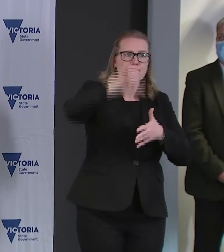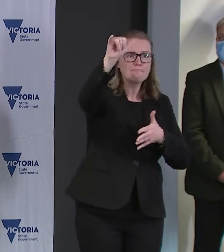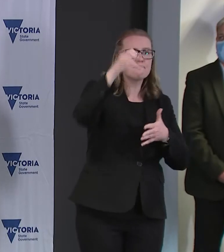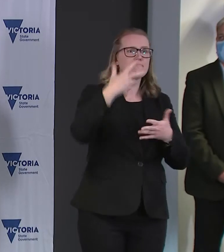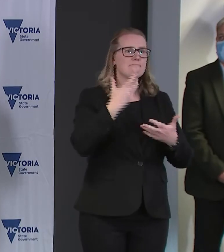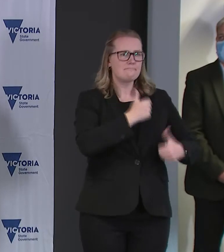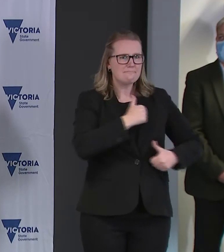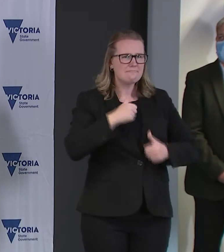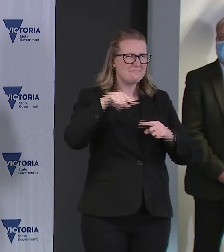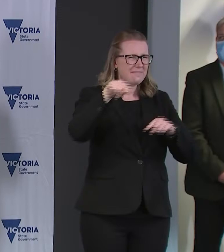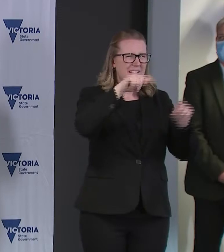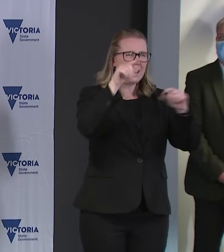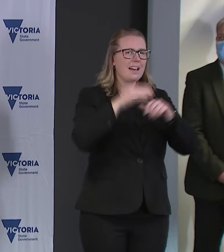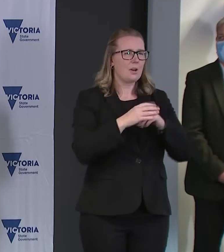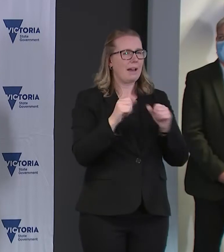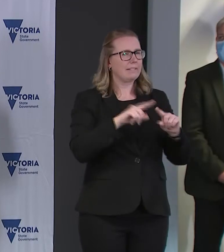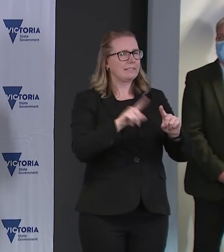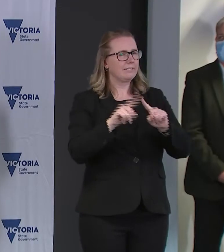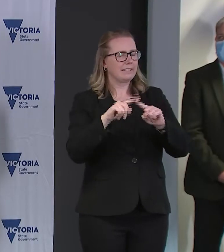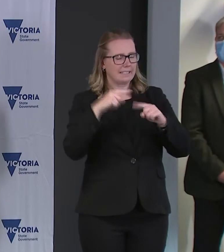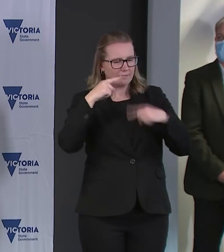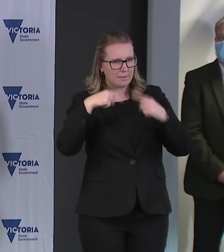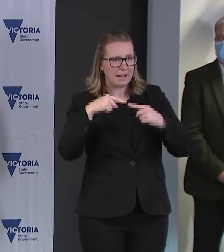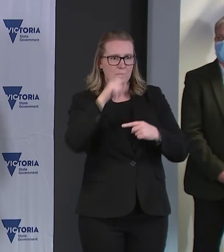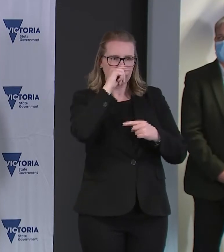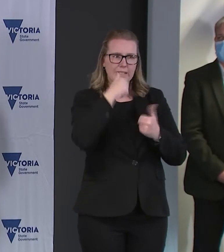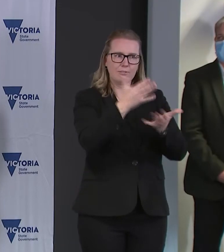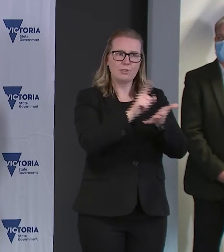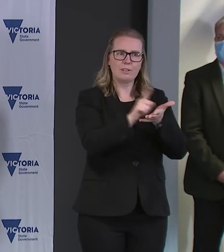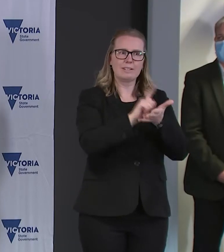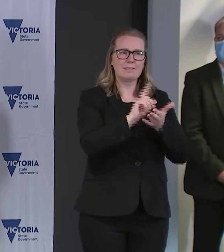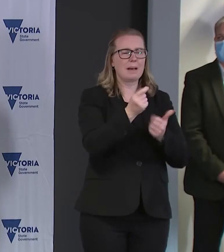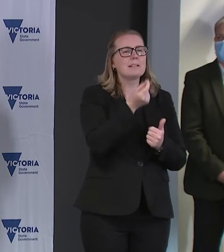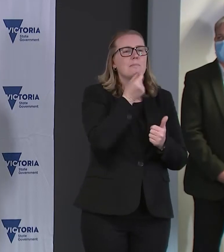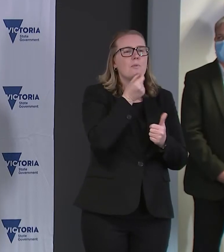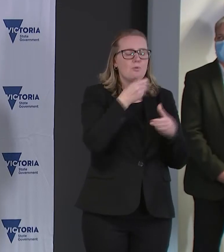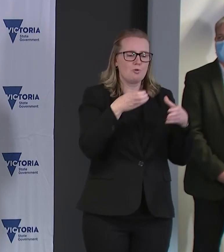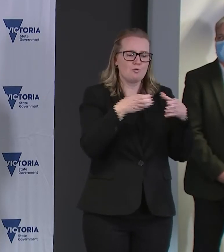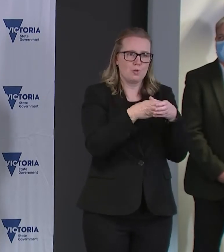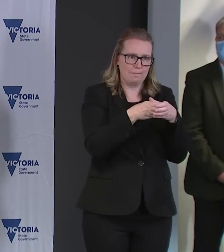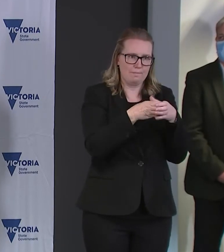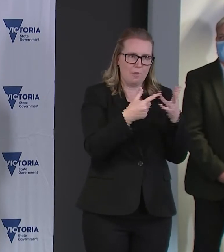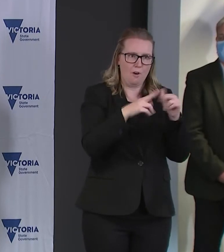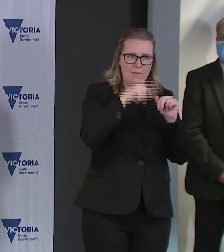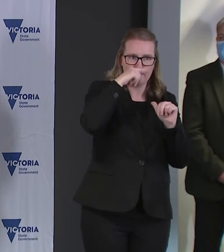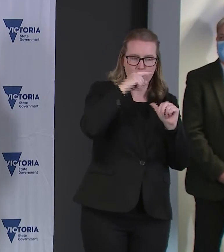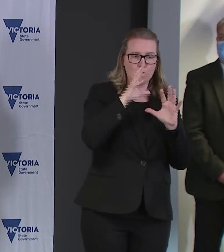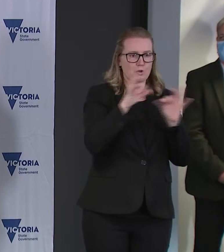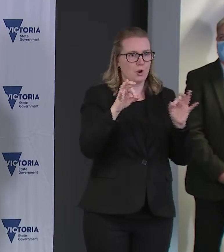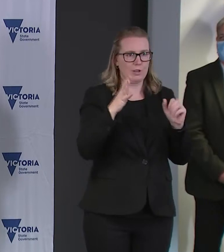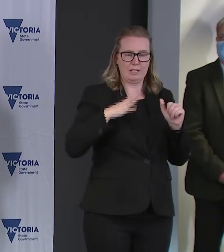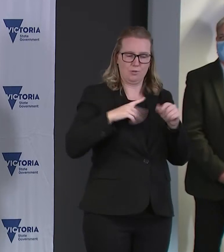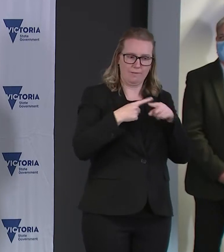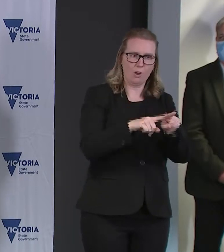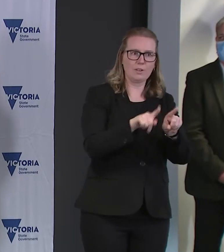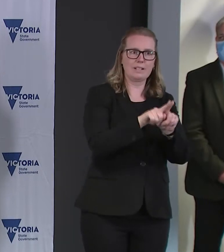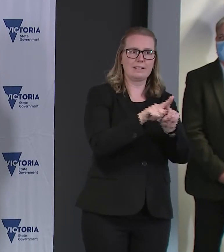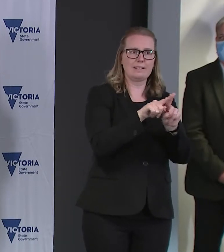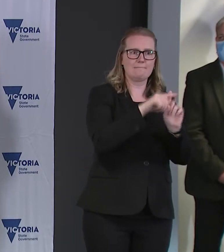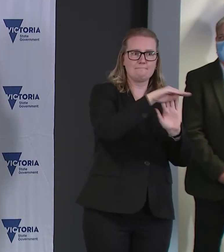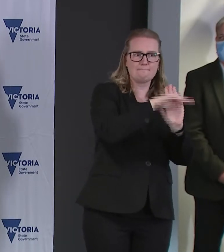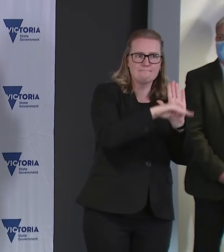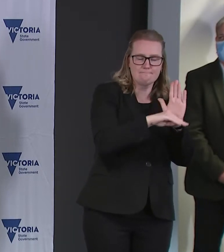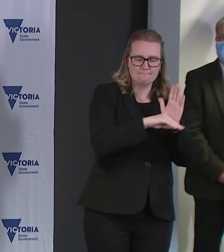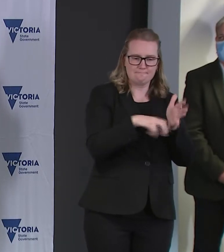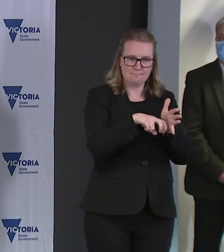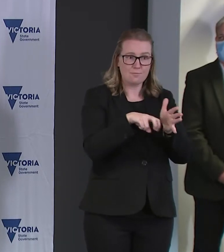can provide those details separately. But it's a very small and tightly controlled group of people. And I think, as Professor Lewin has said,